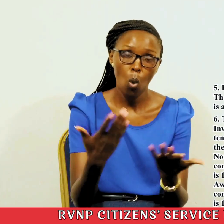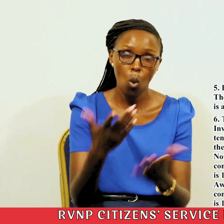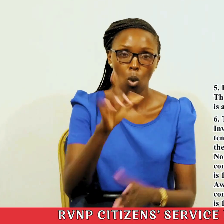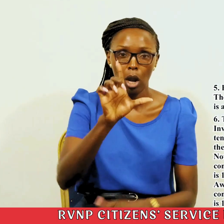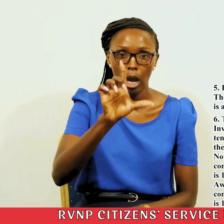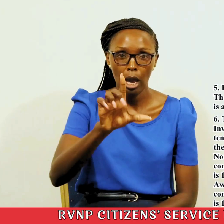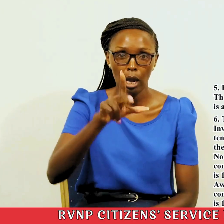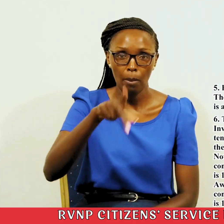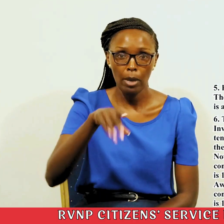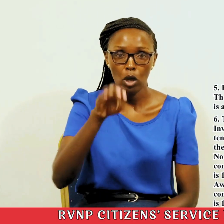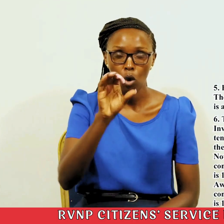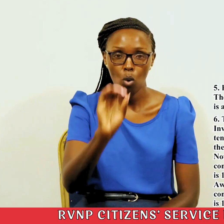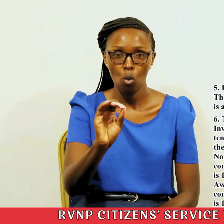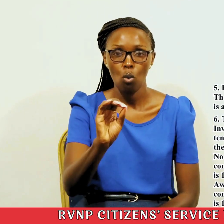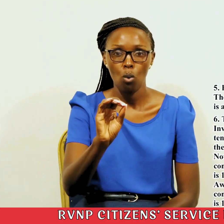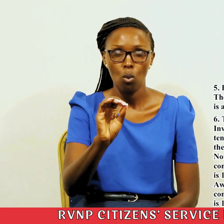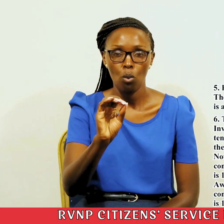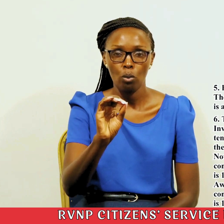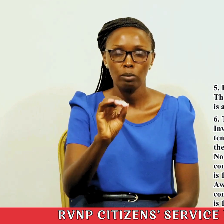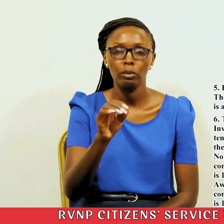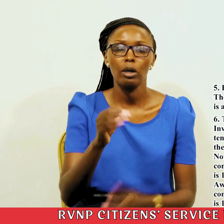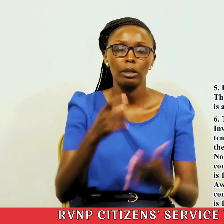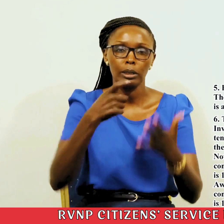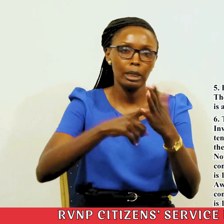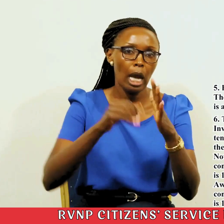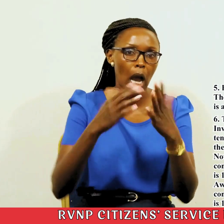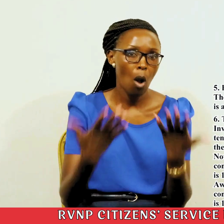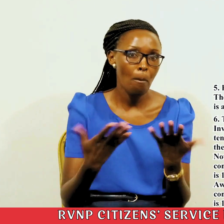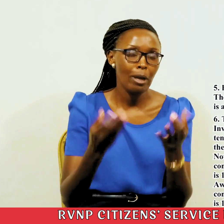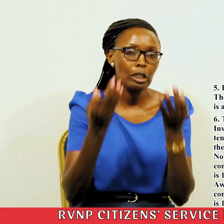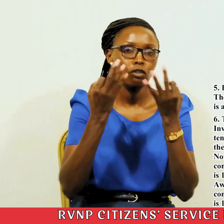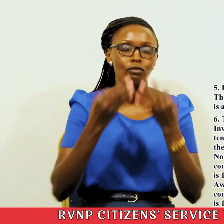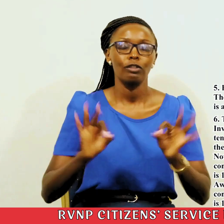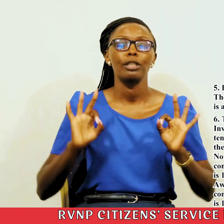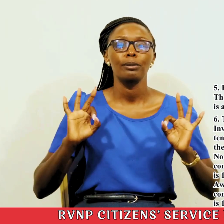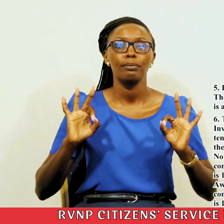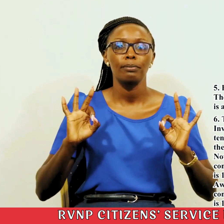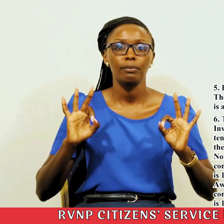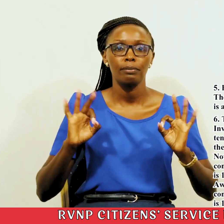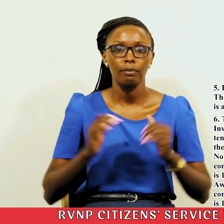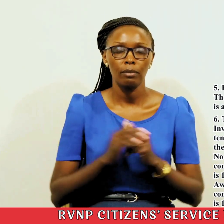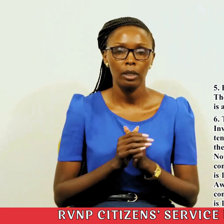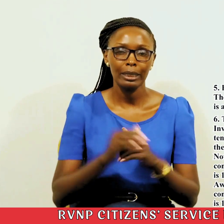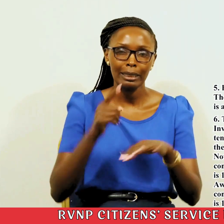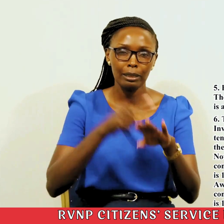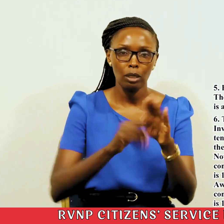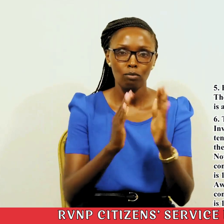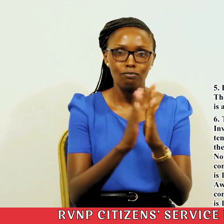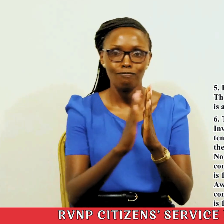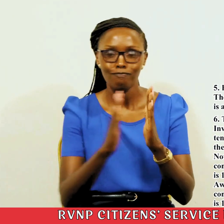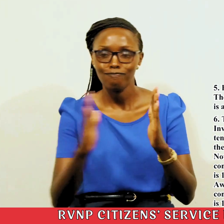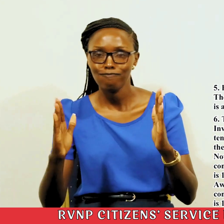LPO. This is a free service. The timeline is 1 day.